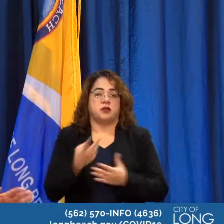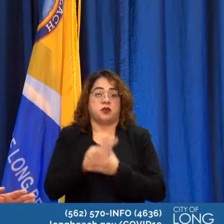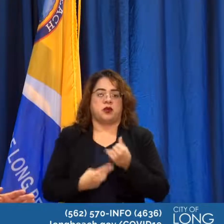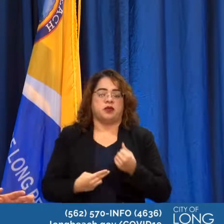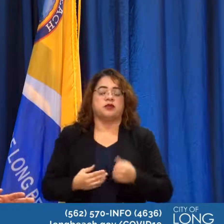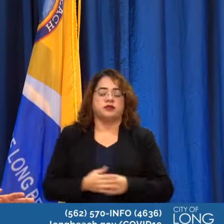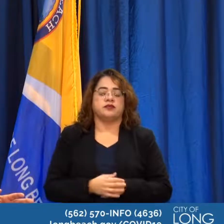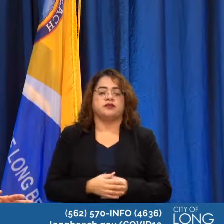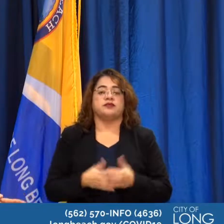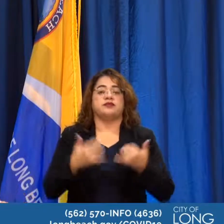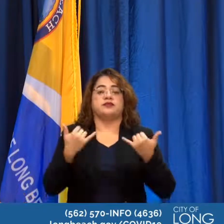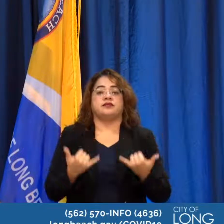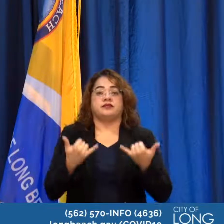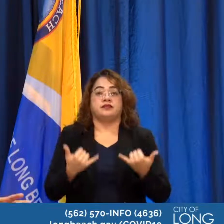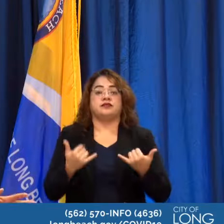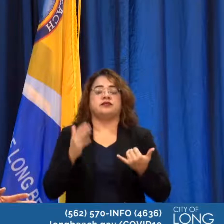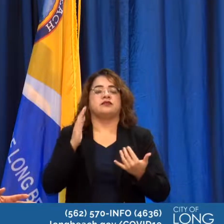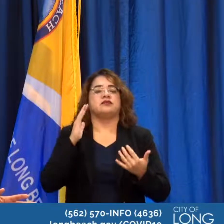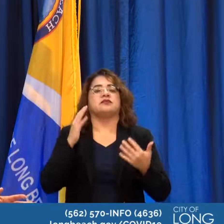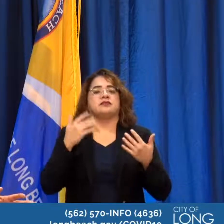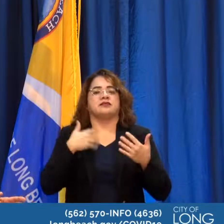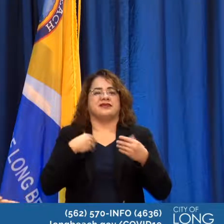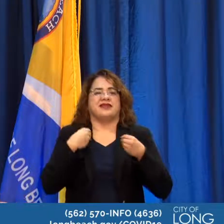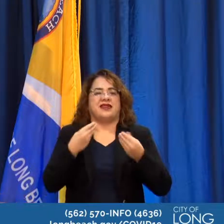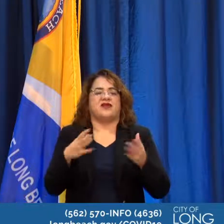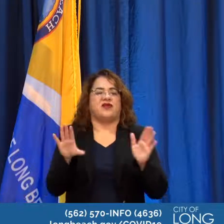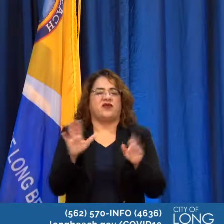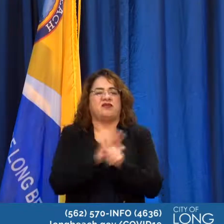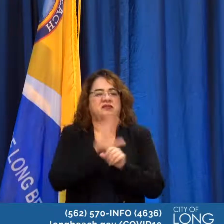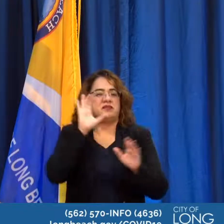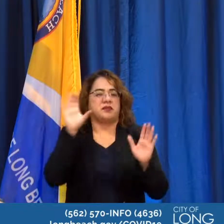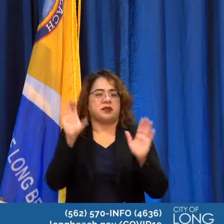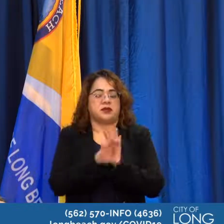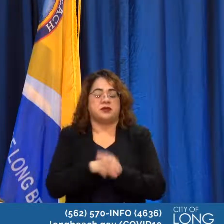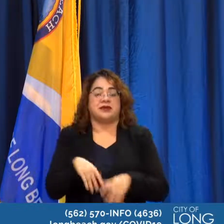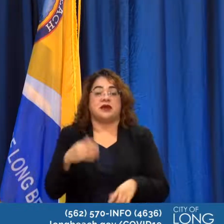just giving an overview of where we are. As of today, we've had over